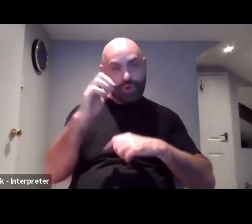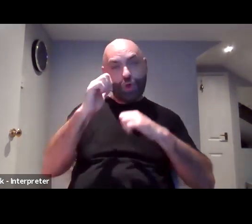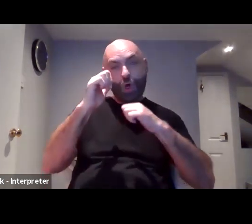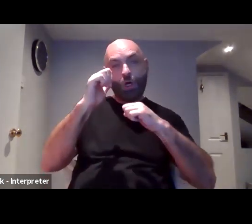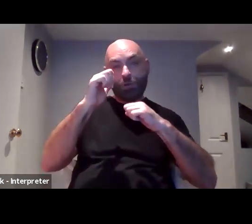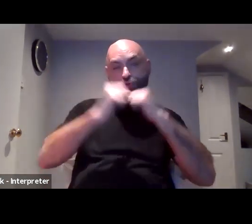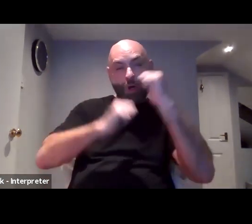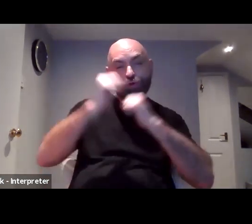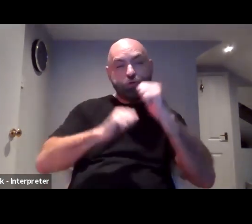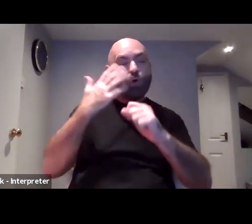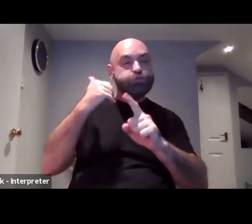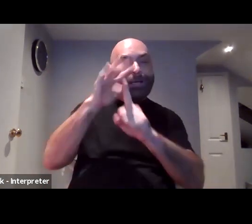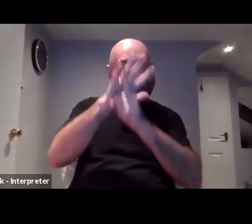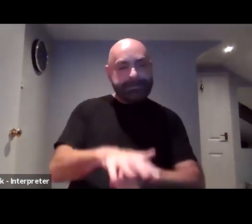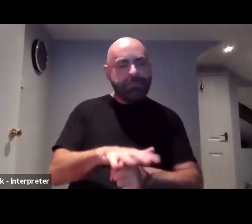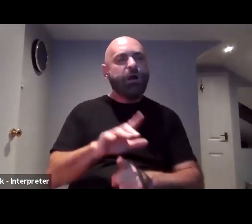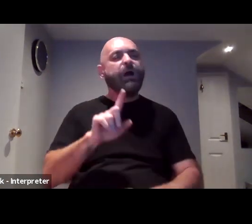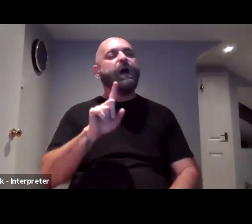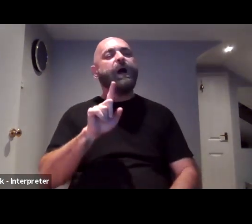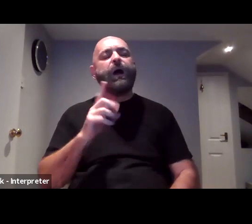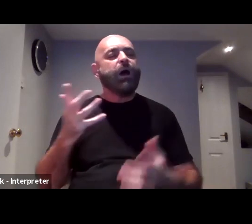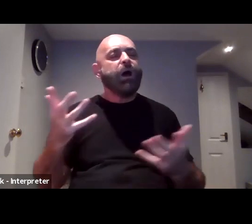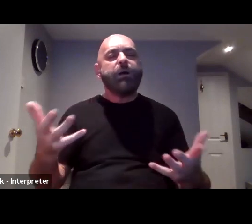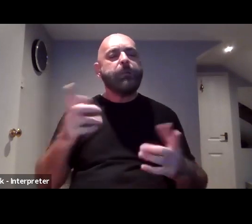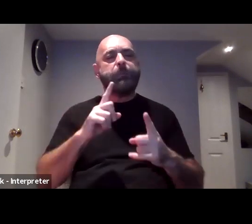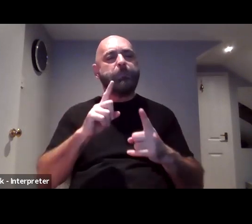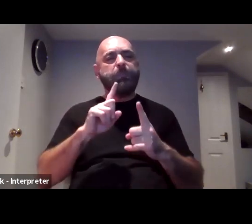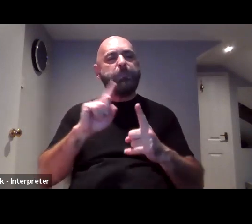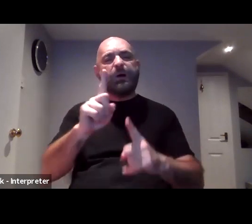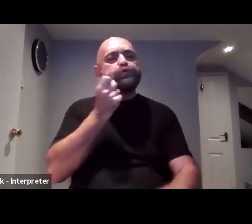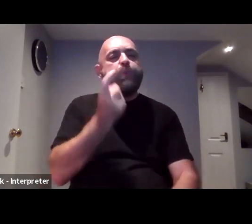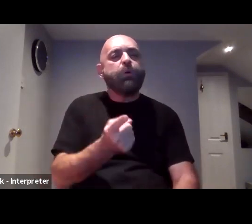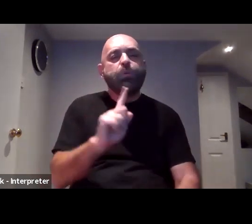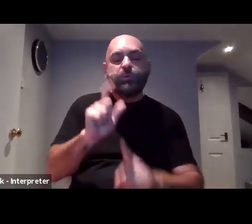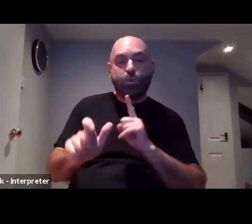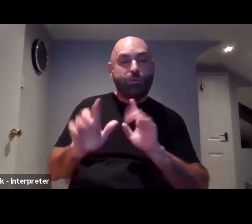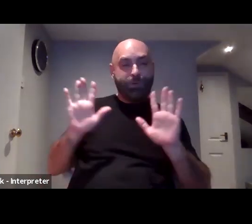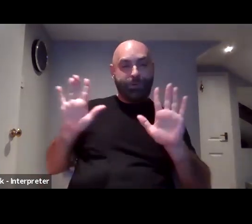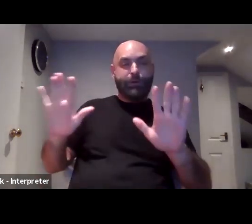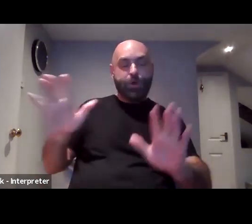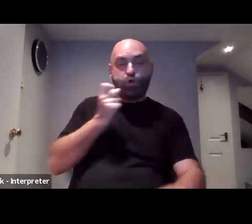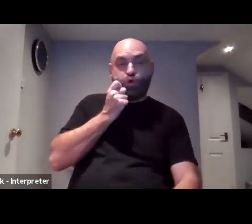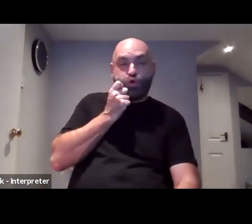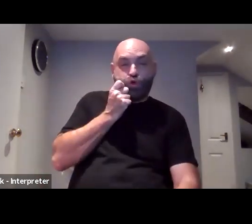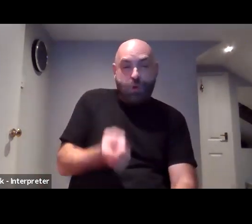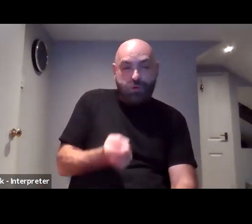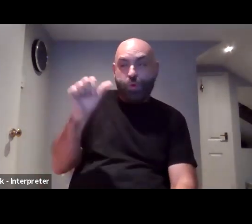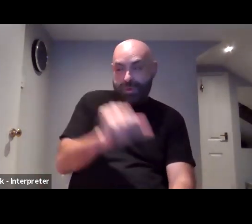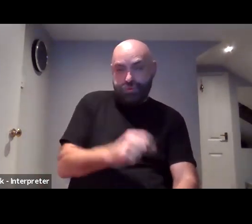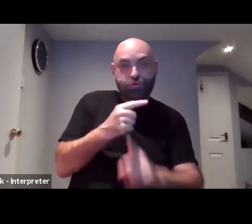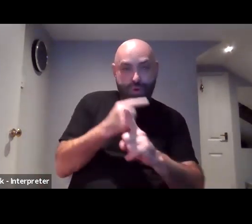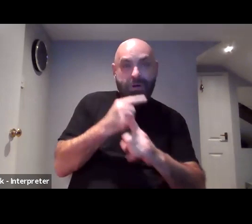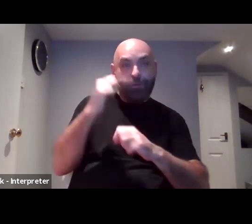racism. Yes, but what should we be doing tomorrow? Tomorrow, we should be dealing with structural